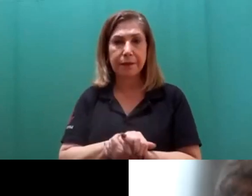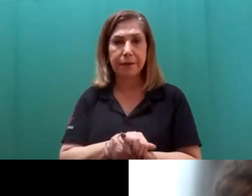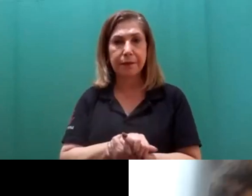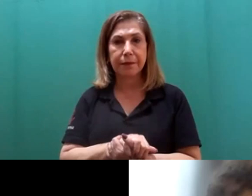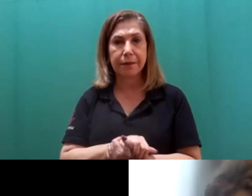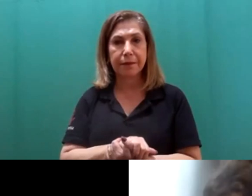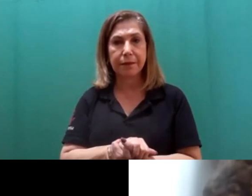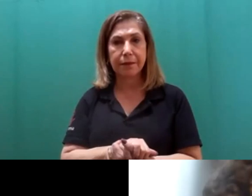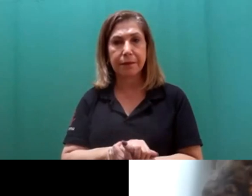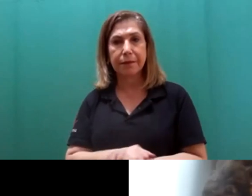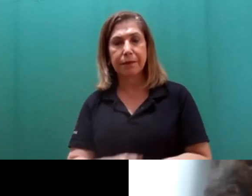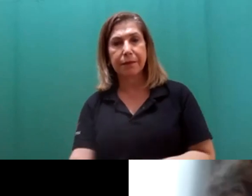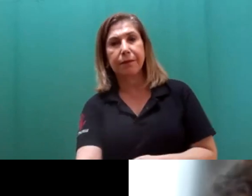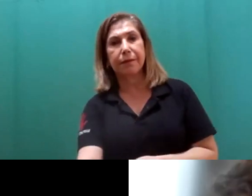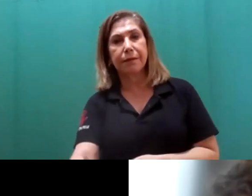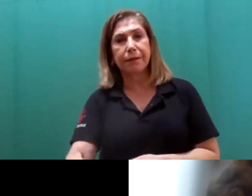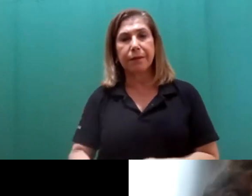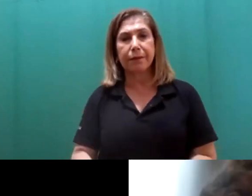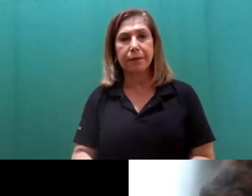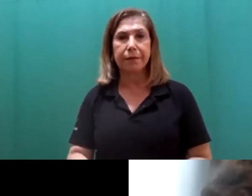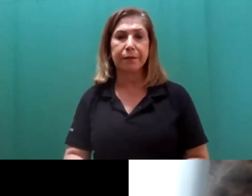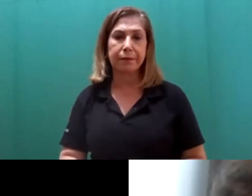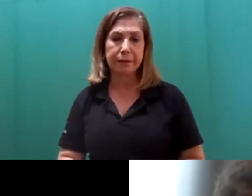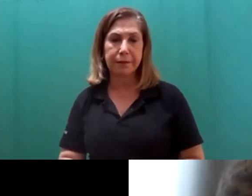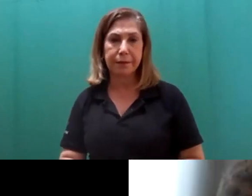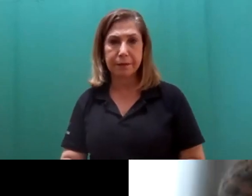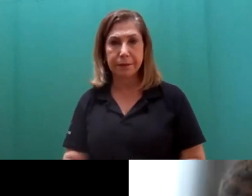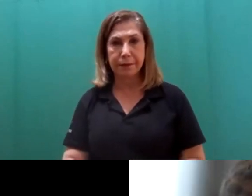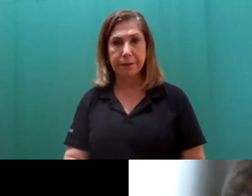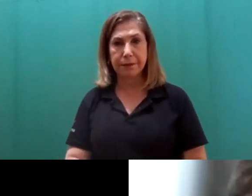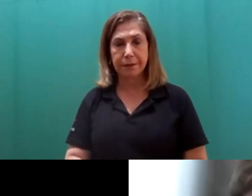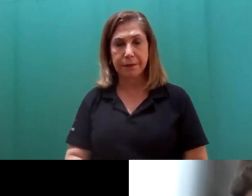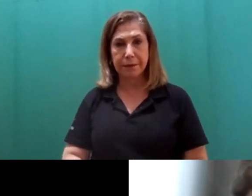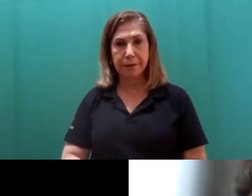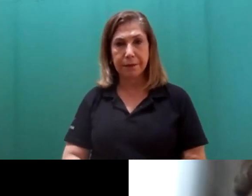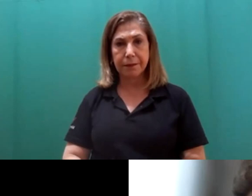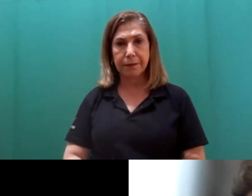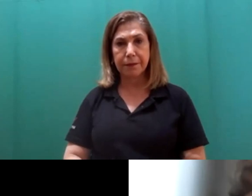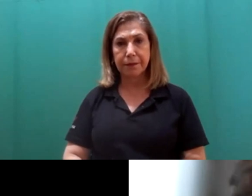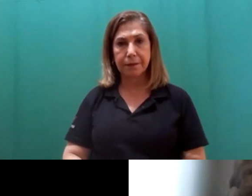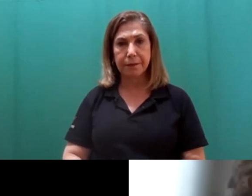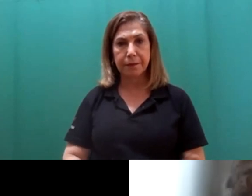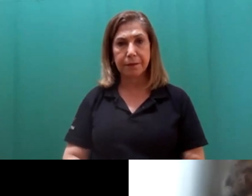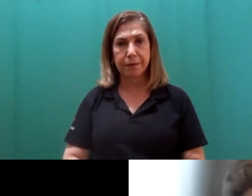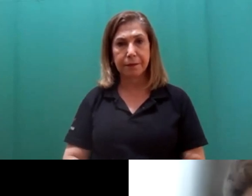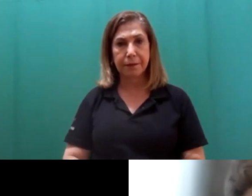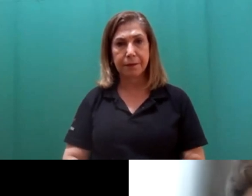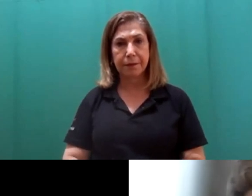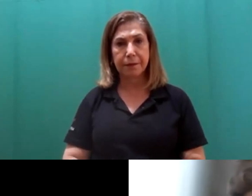then you will, let's say, the cities can have the power to, for example,